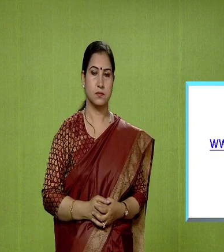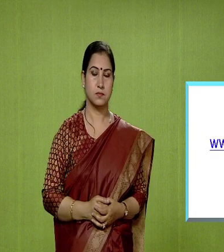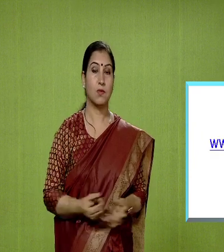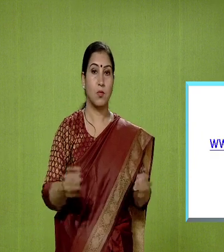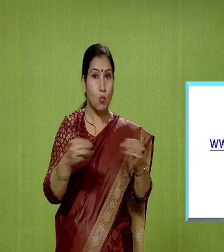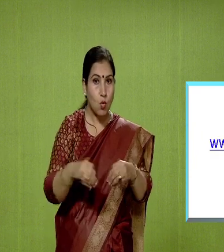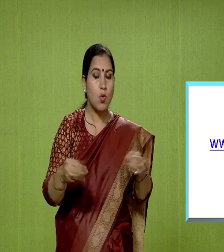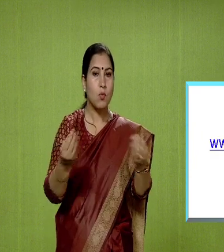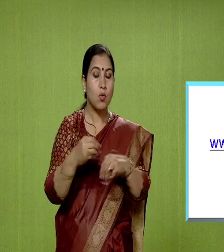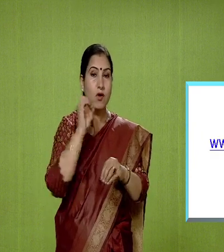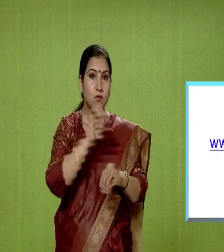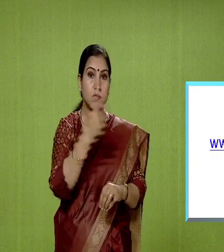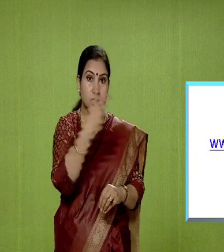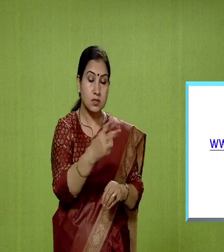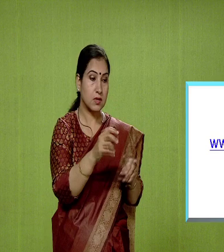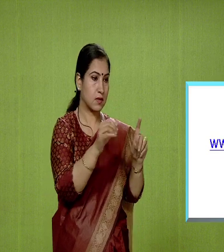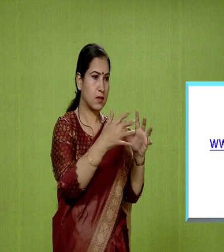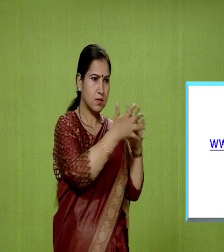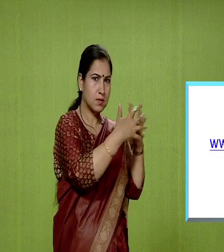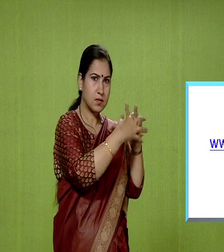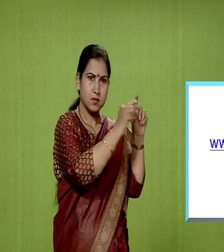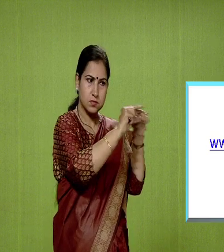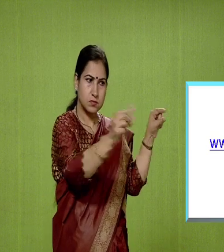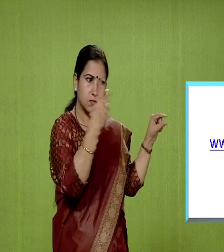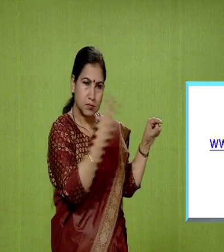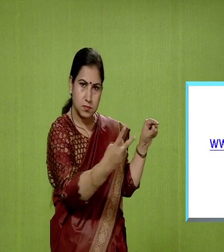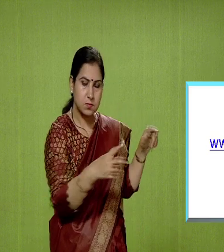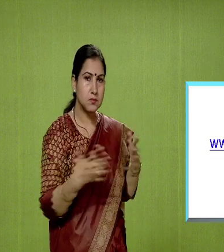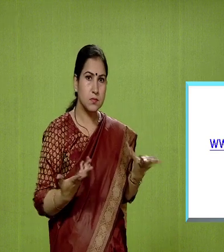For more information, you can visit our website